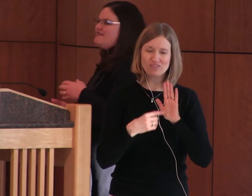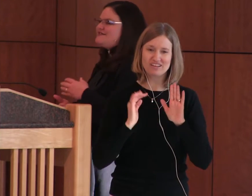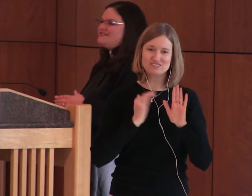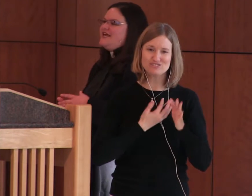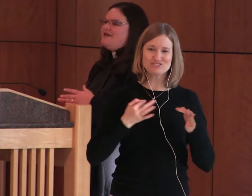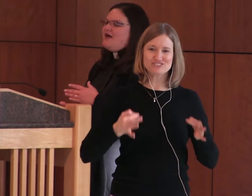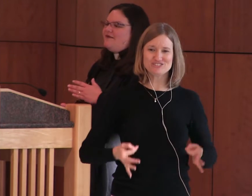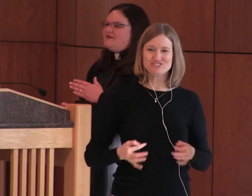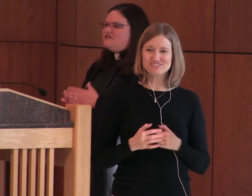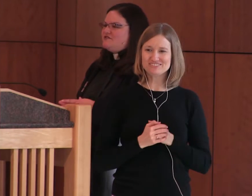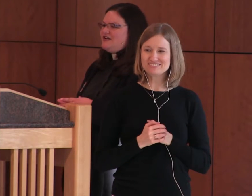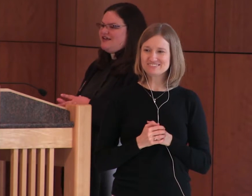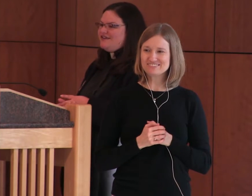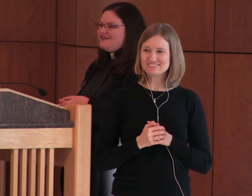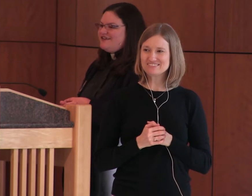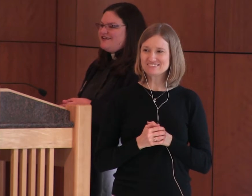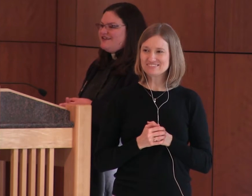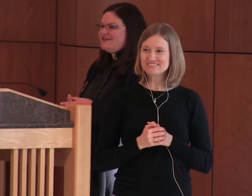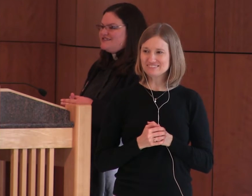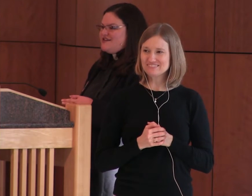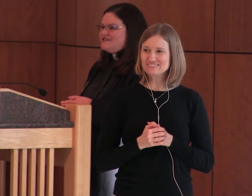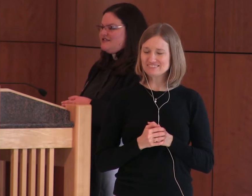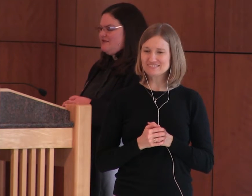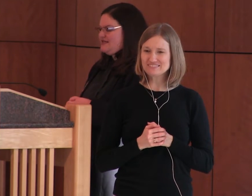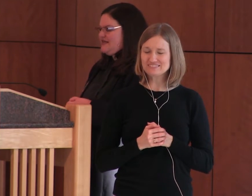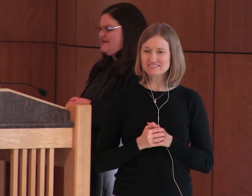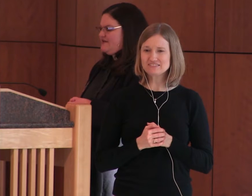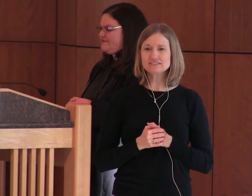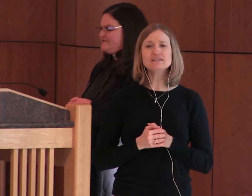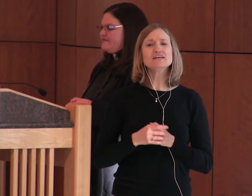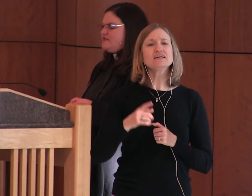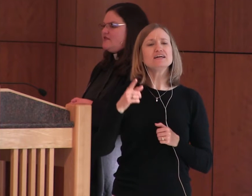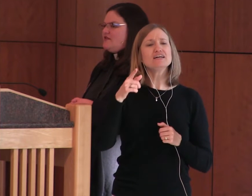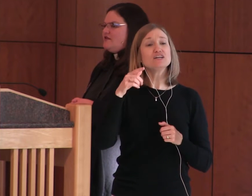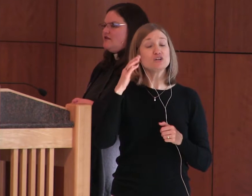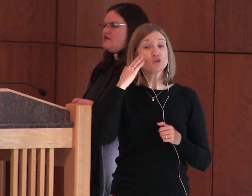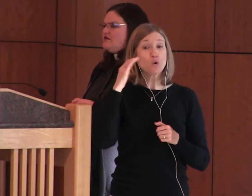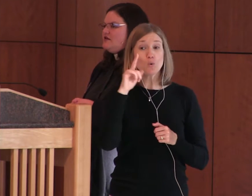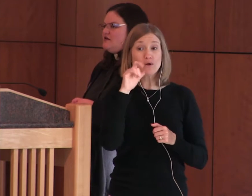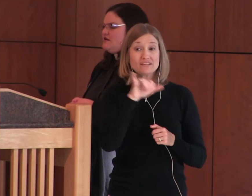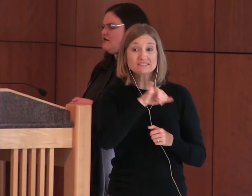One who had the same opportunity is Nelson Mandela.